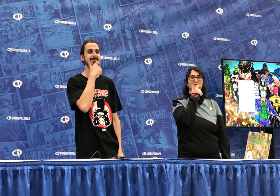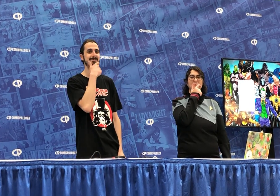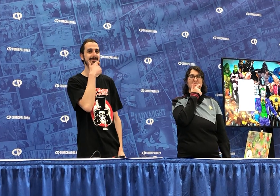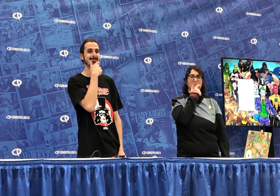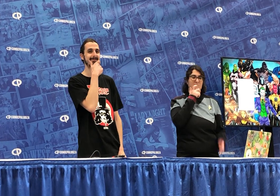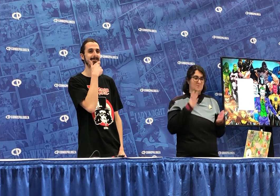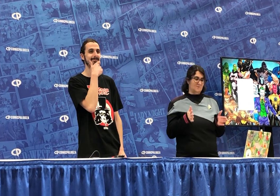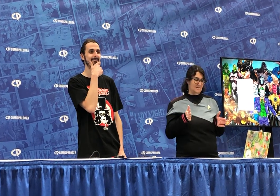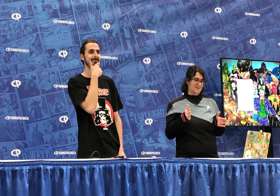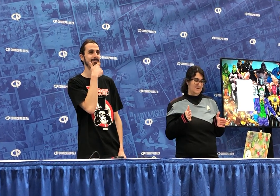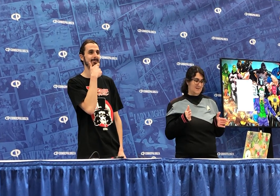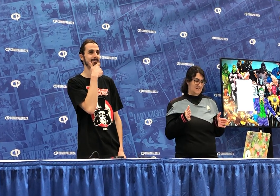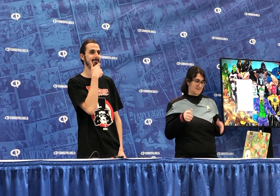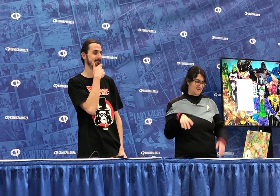Okay, now Joker.